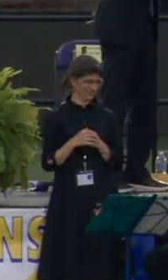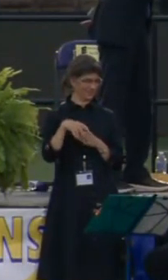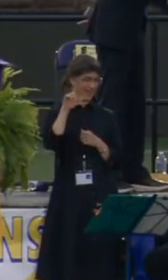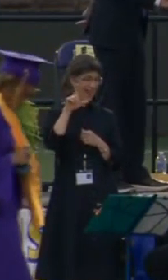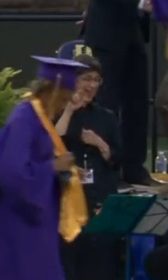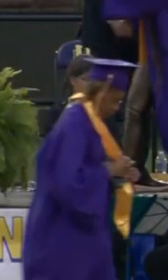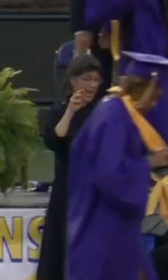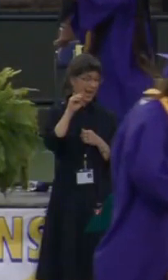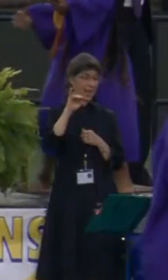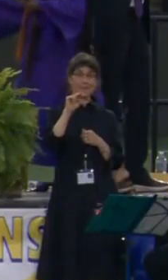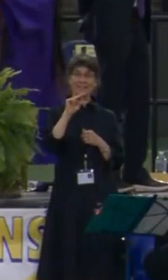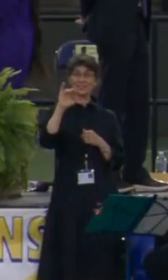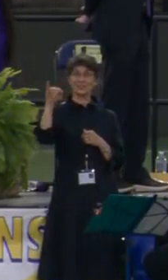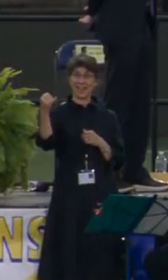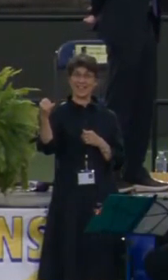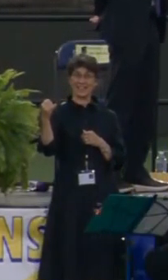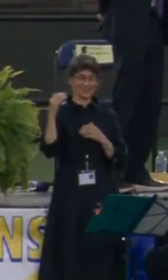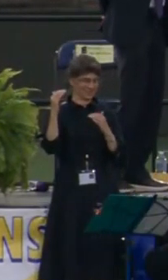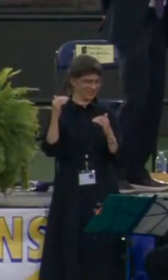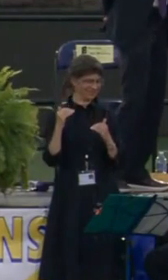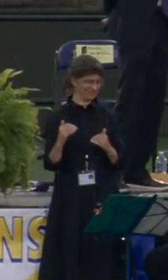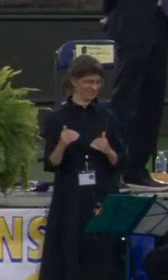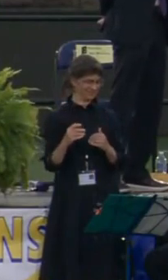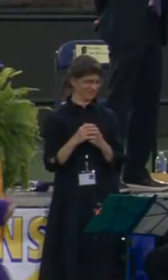Lamin Jane.